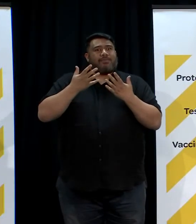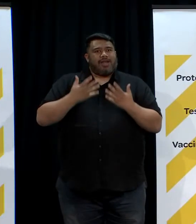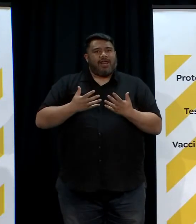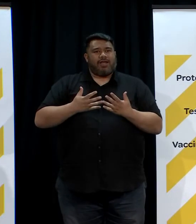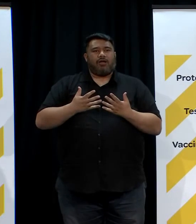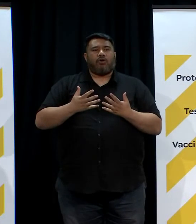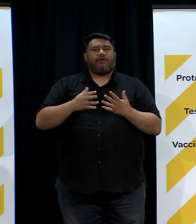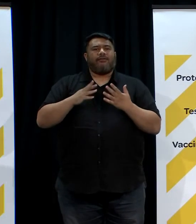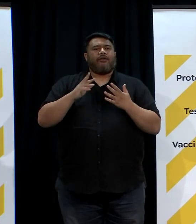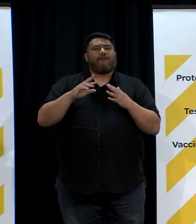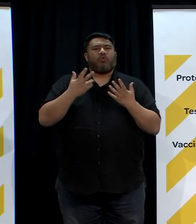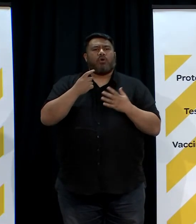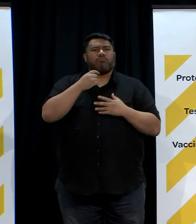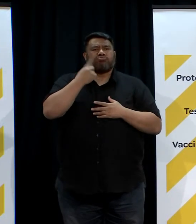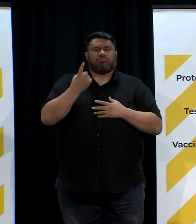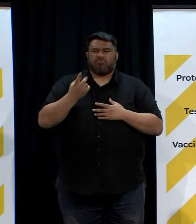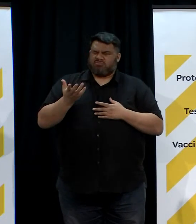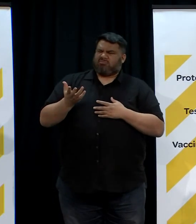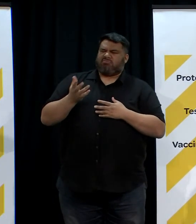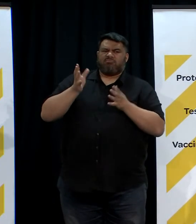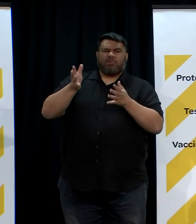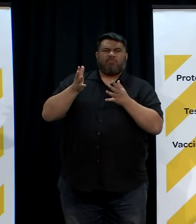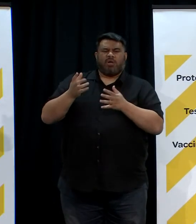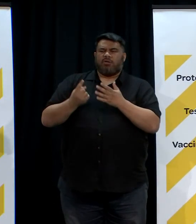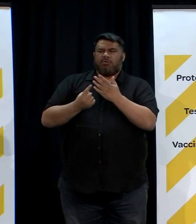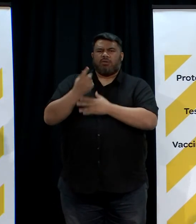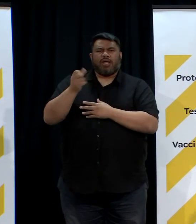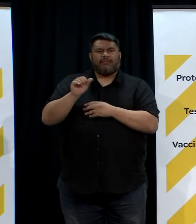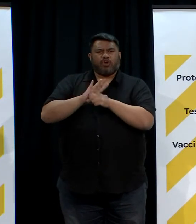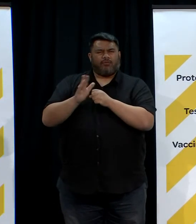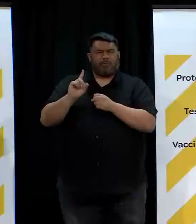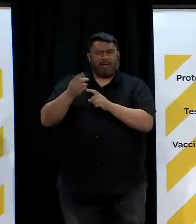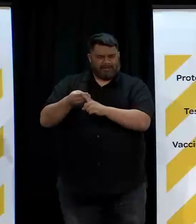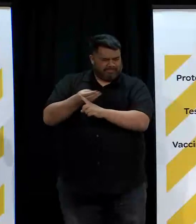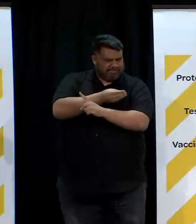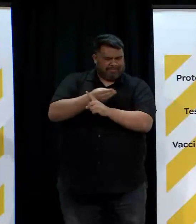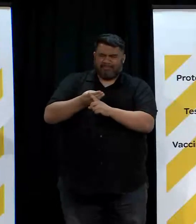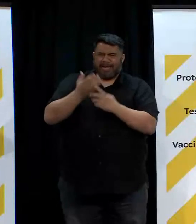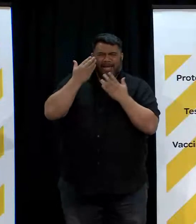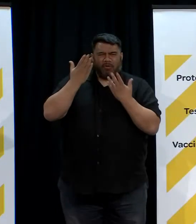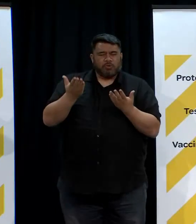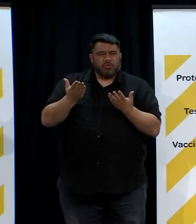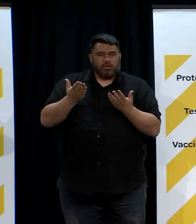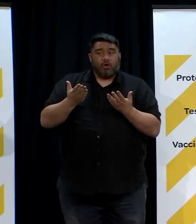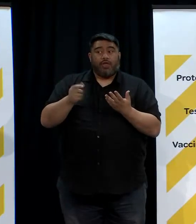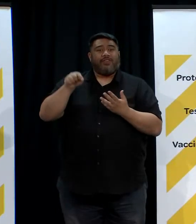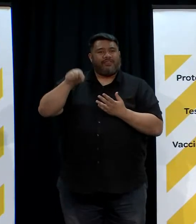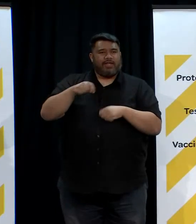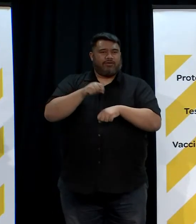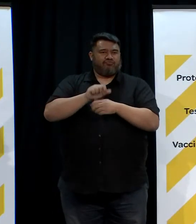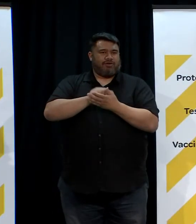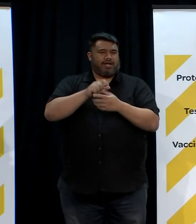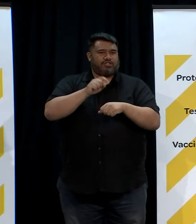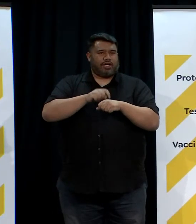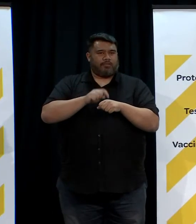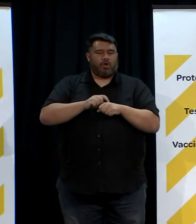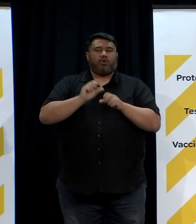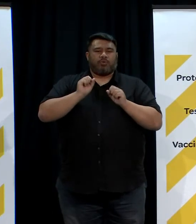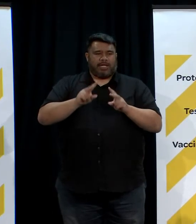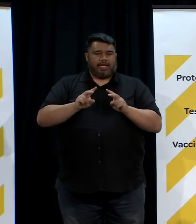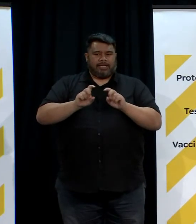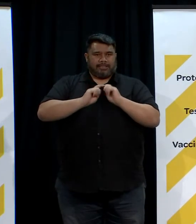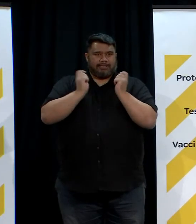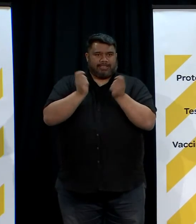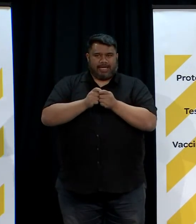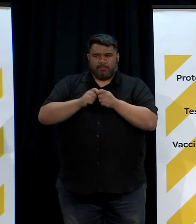pop up as part of the tail, and those are the ones we put the really thorough investigation into to identify whether they are